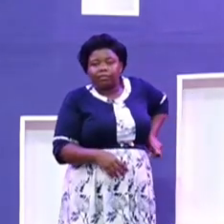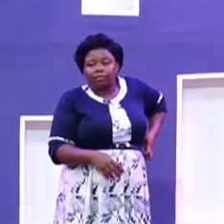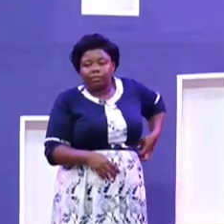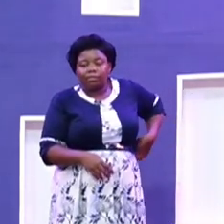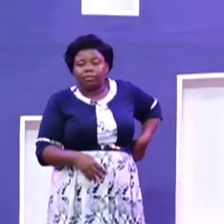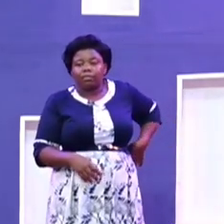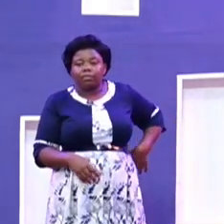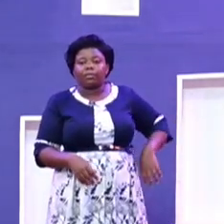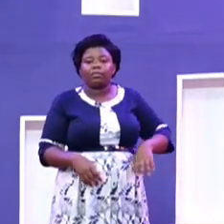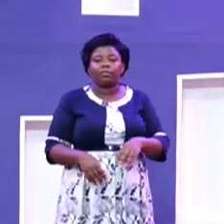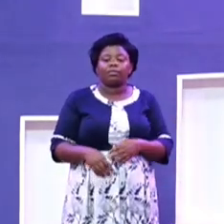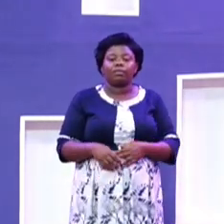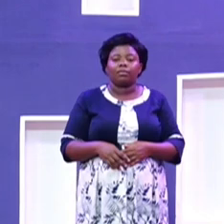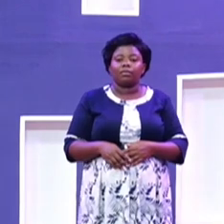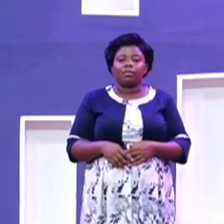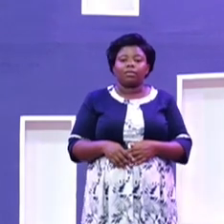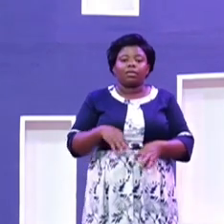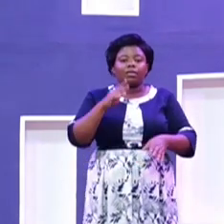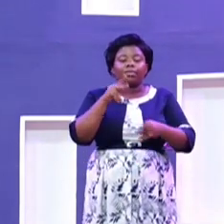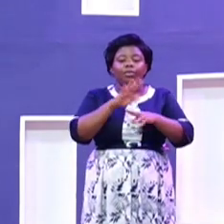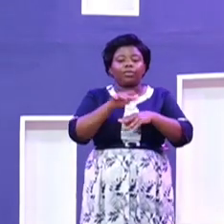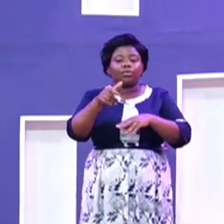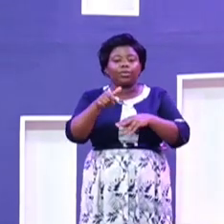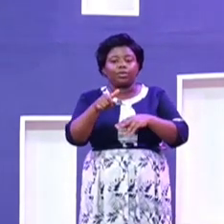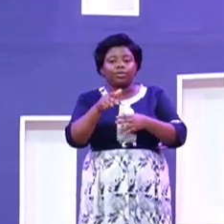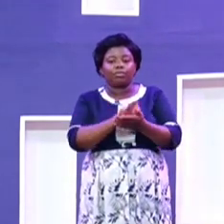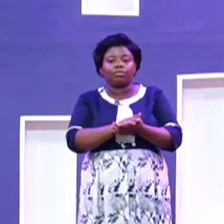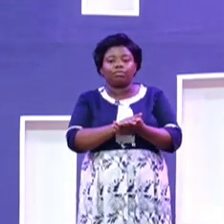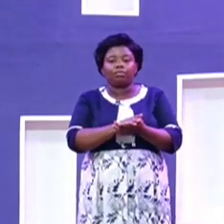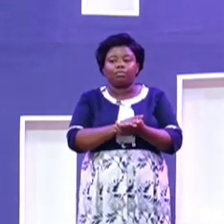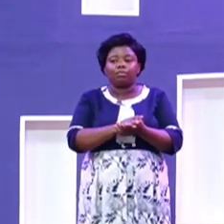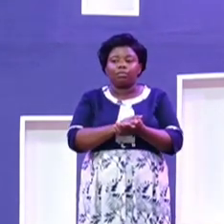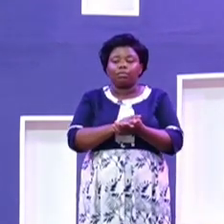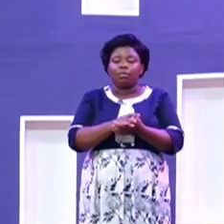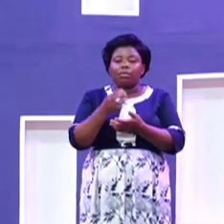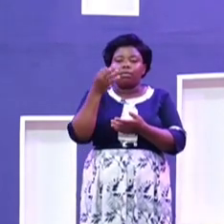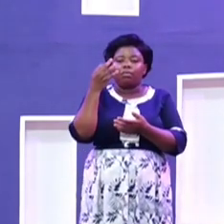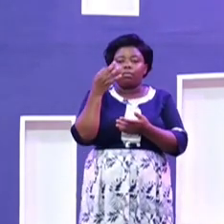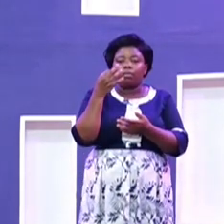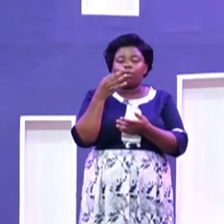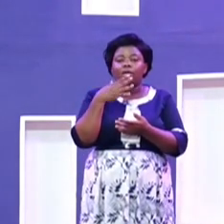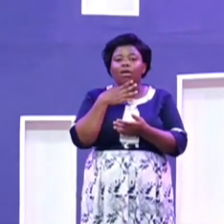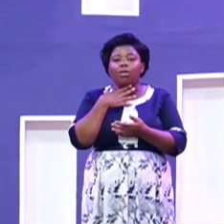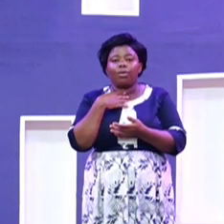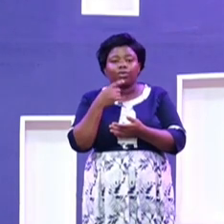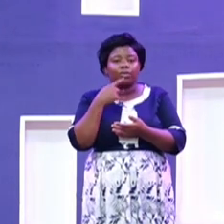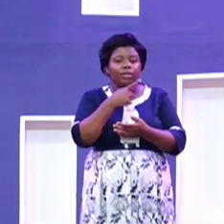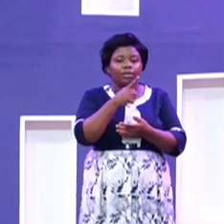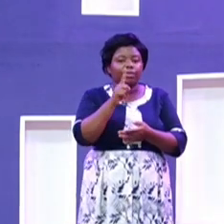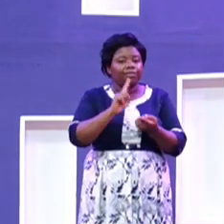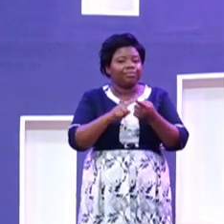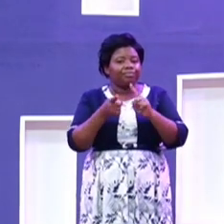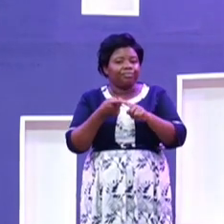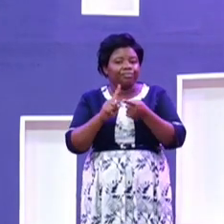abali ku mikutu egy'enjawulo wamu ne radio, Inaman FM. Kye njagala okubabuulira